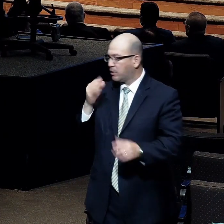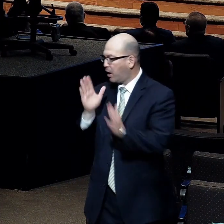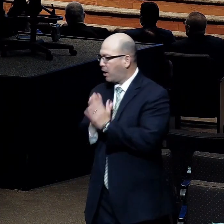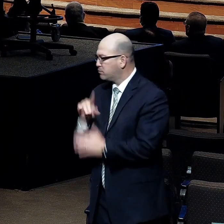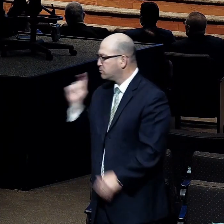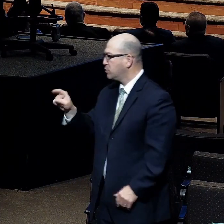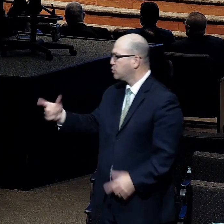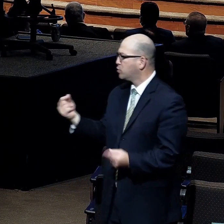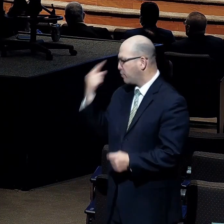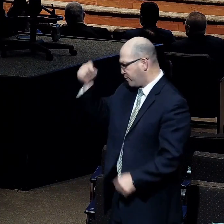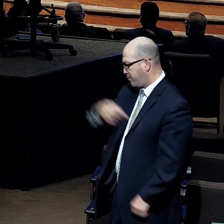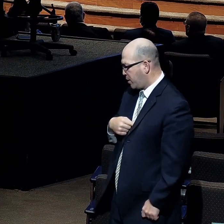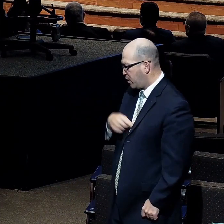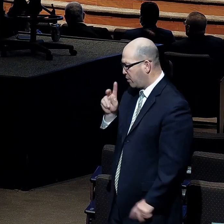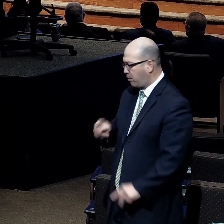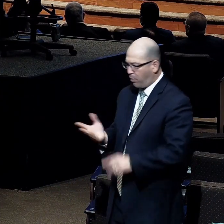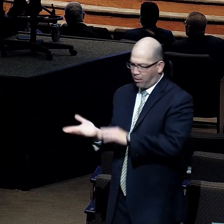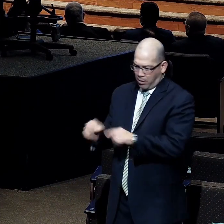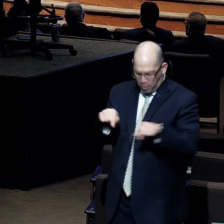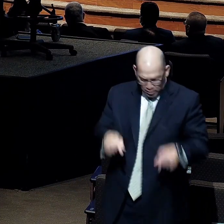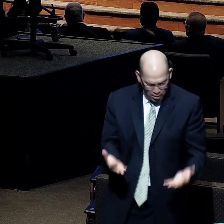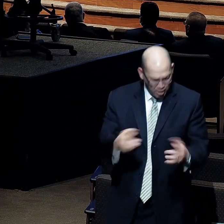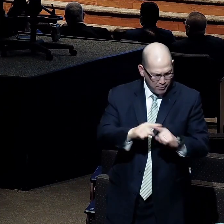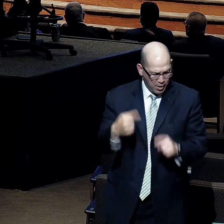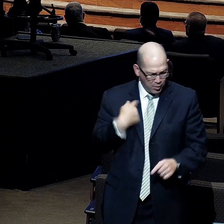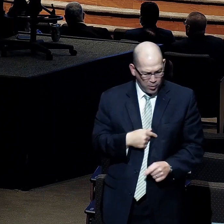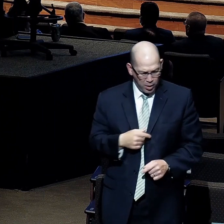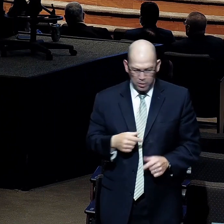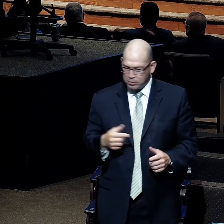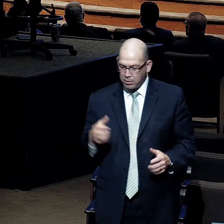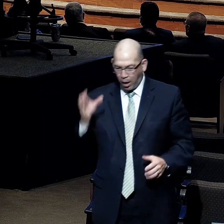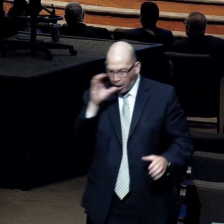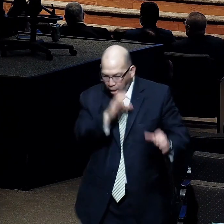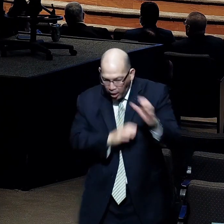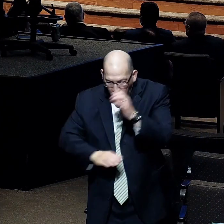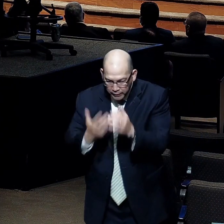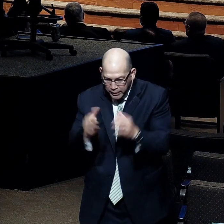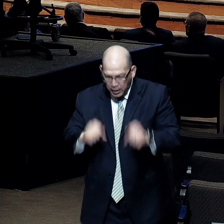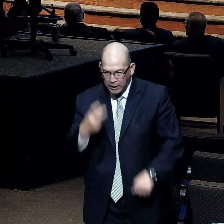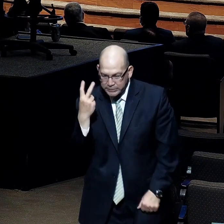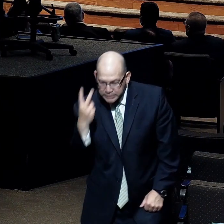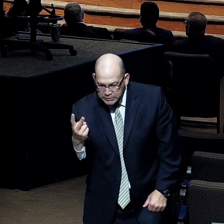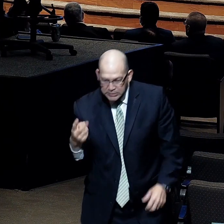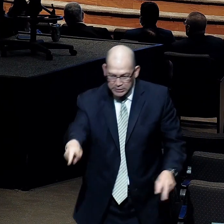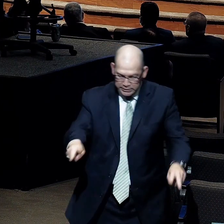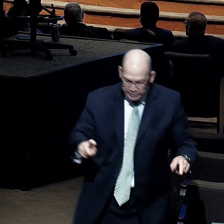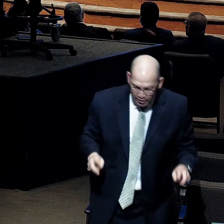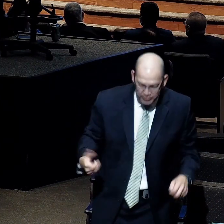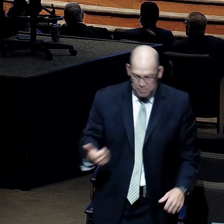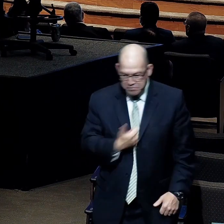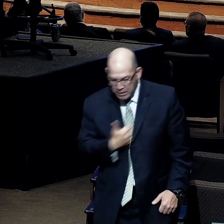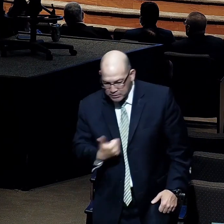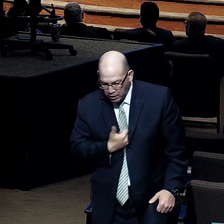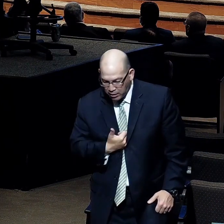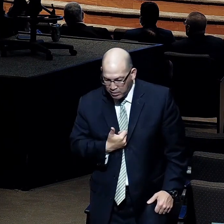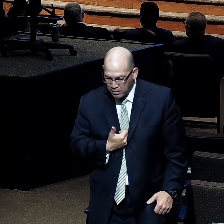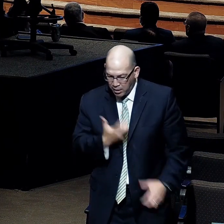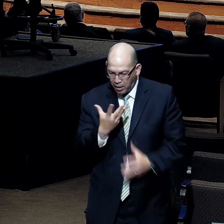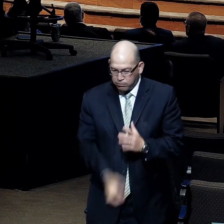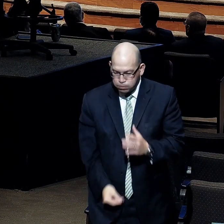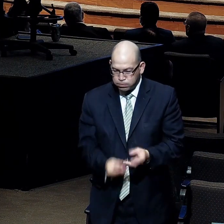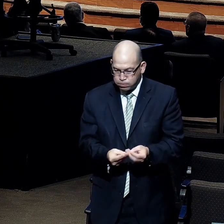people dying and going to hell, but we're making our decisions based on what we can get for ourselves. And one day, it's not going to matter. It's going to matter, what did we do for